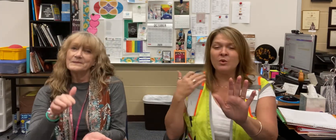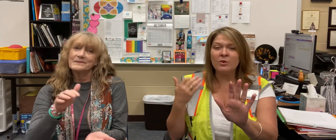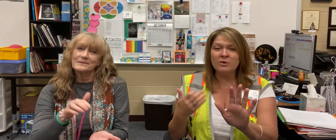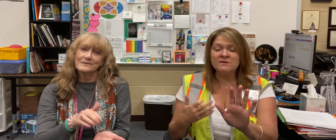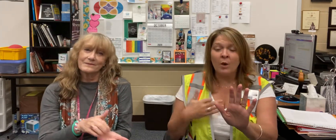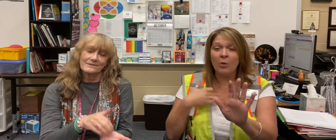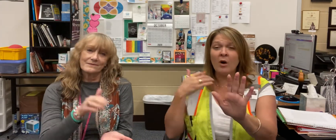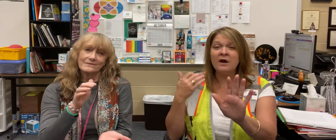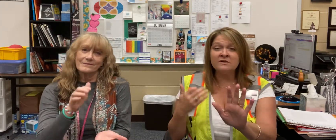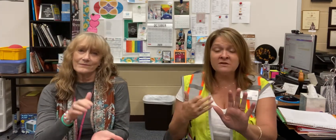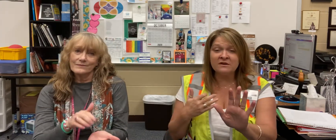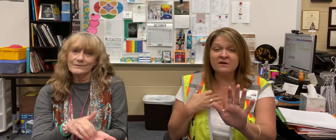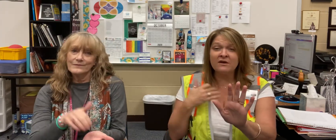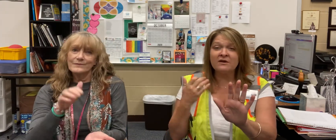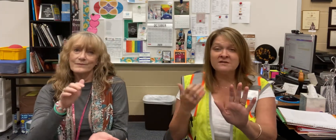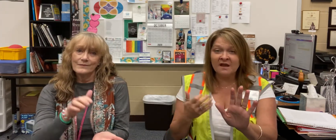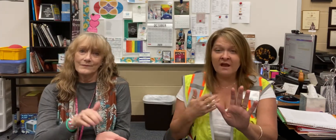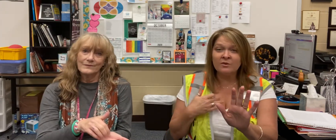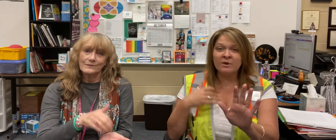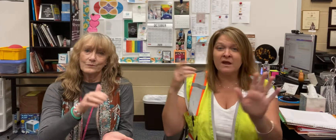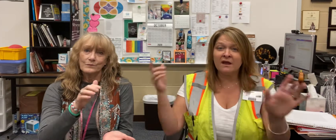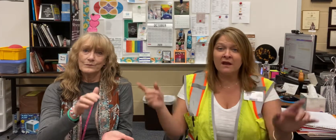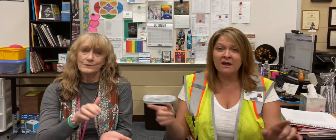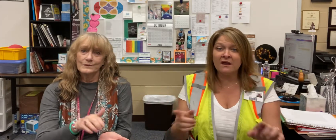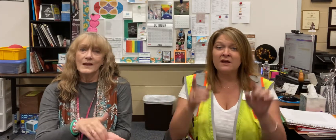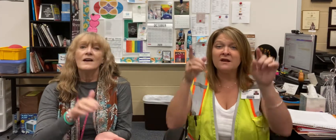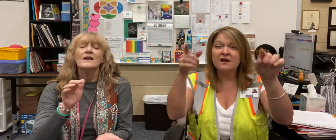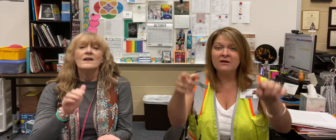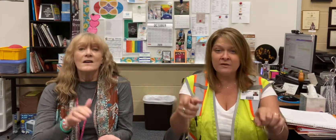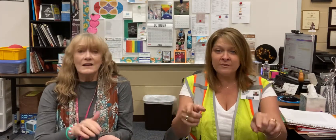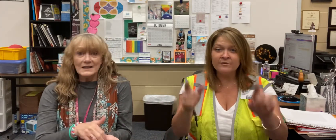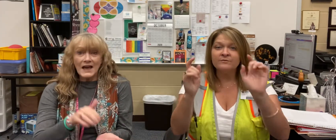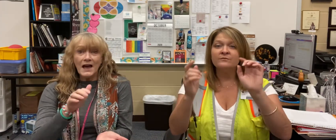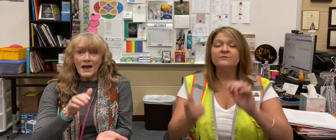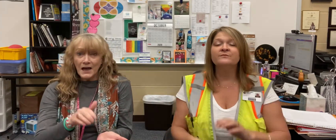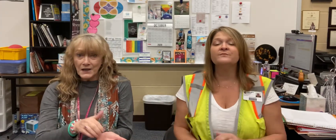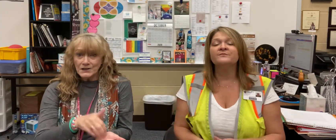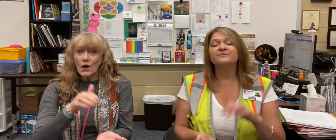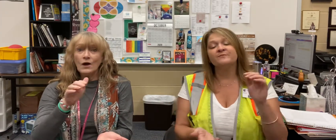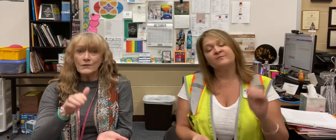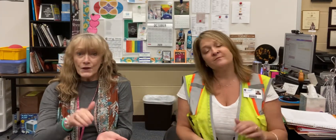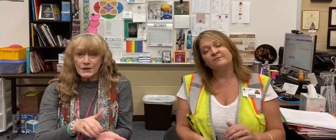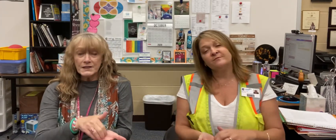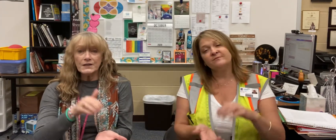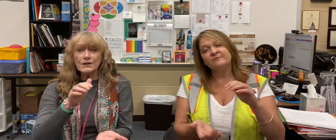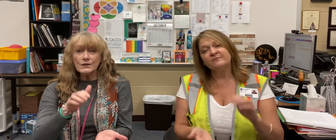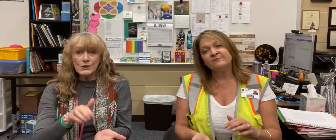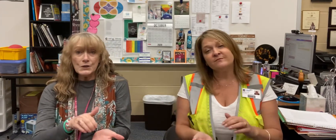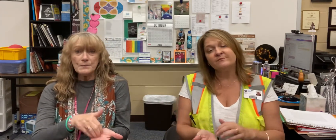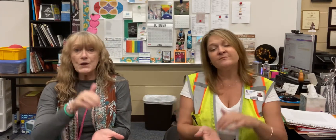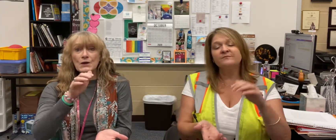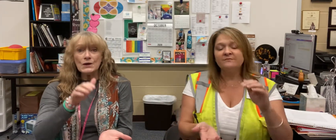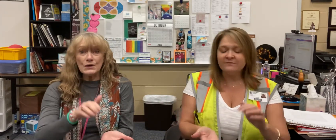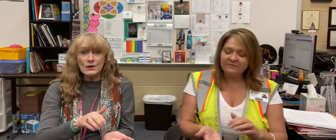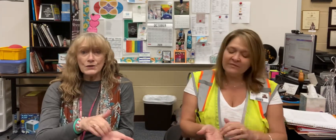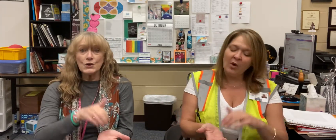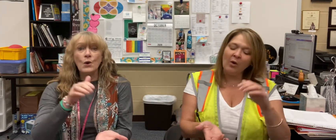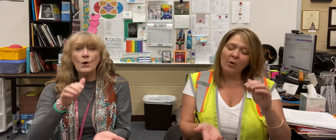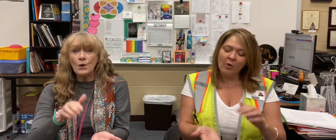moose wanders at will. Land of the silver birch,